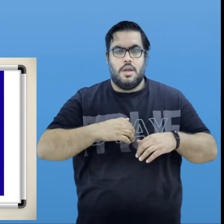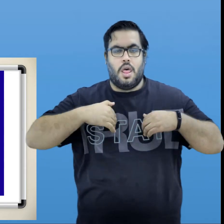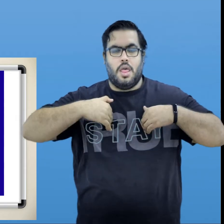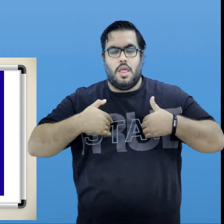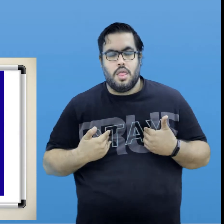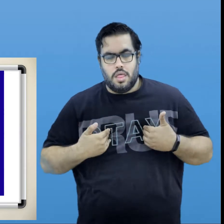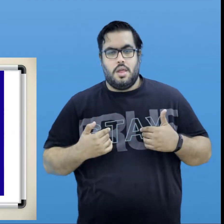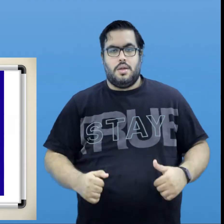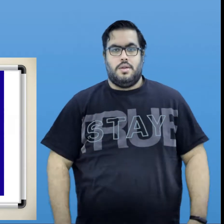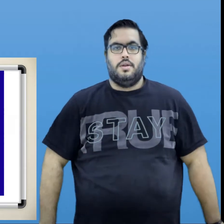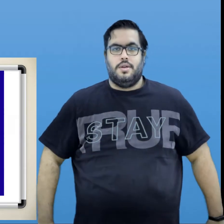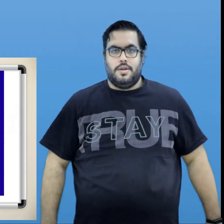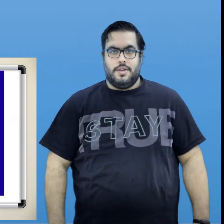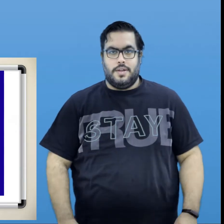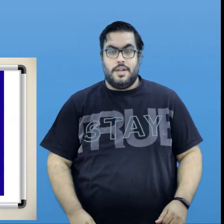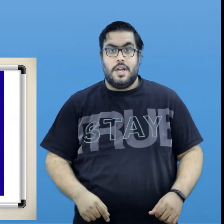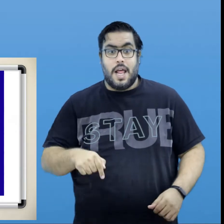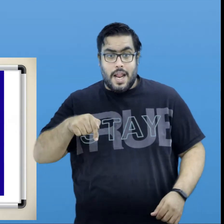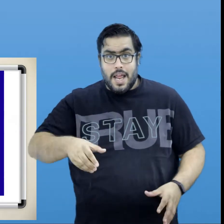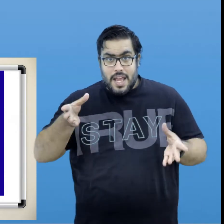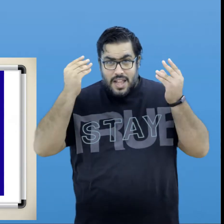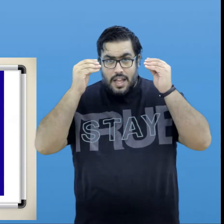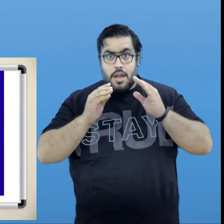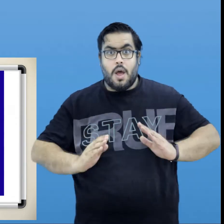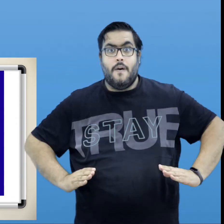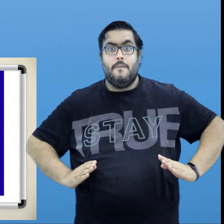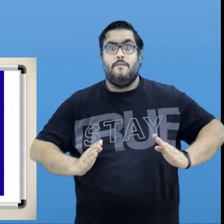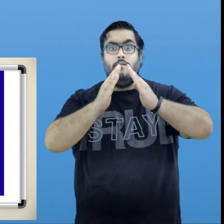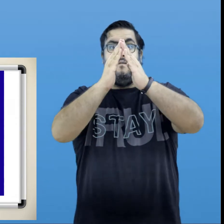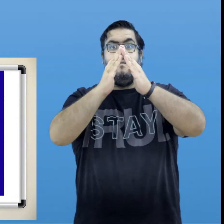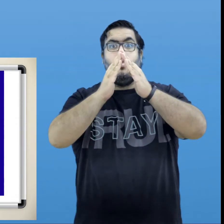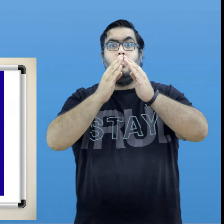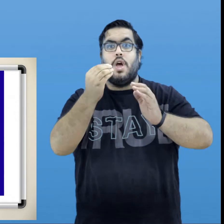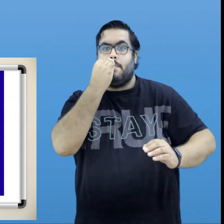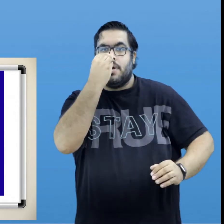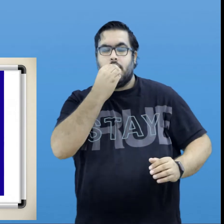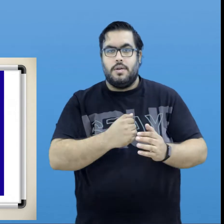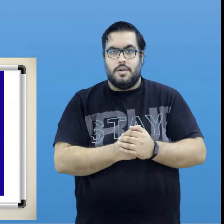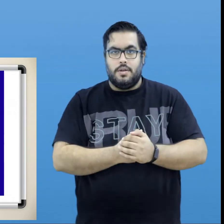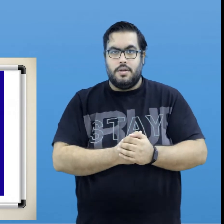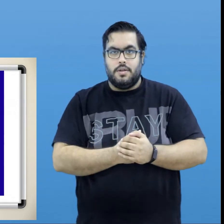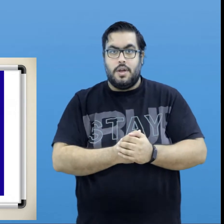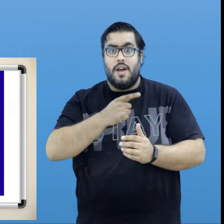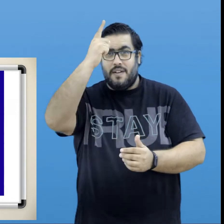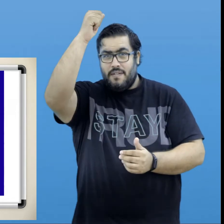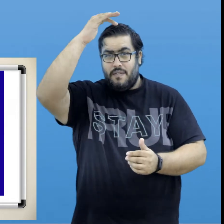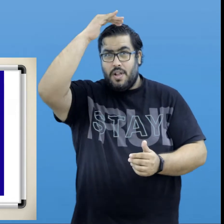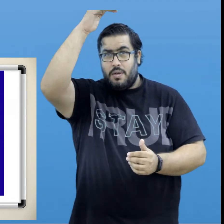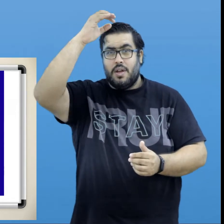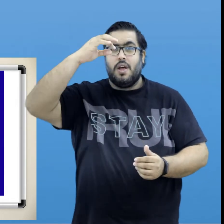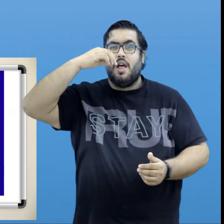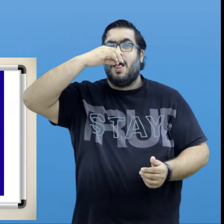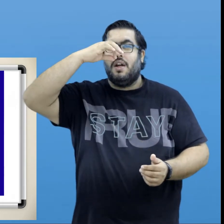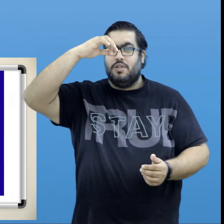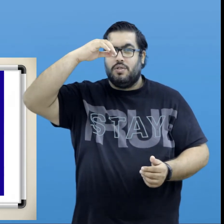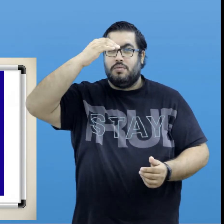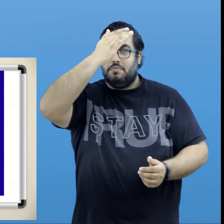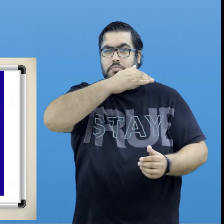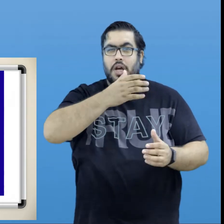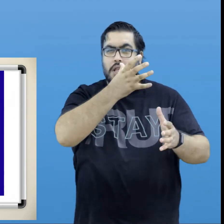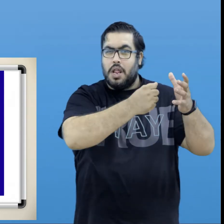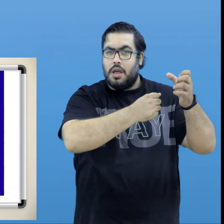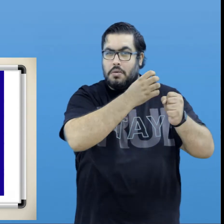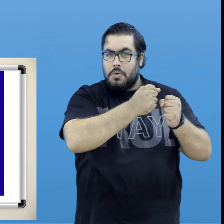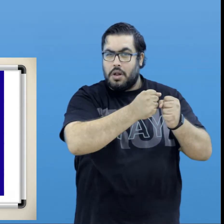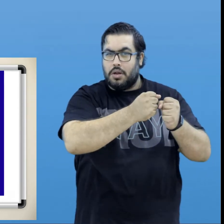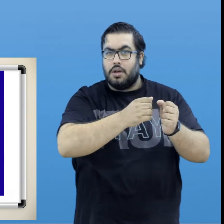pyramid. We all know this because we studied this a long time ago, right? We have the sugary foods, the milk and dairy, meat